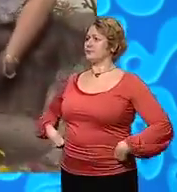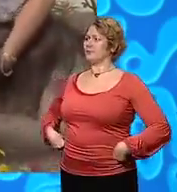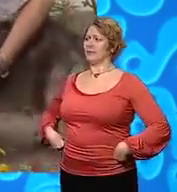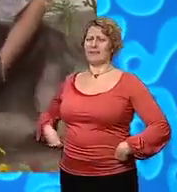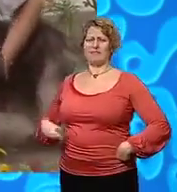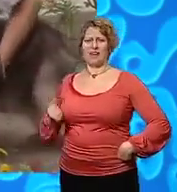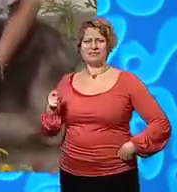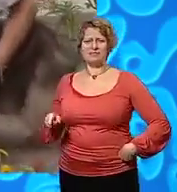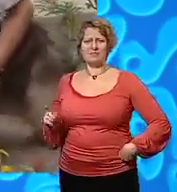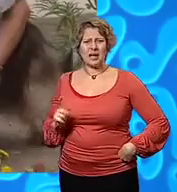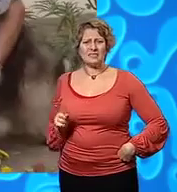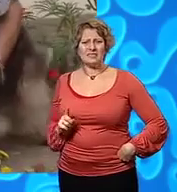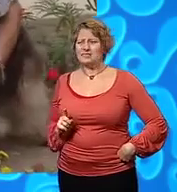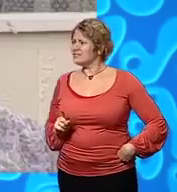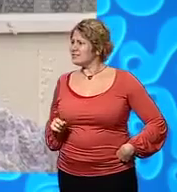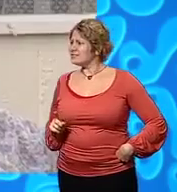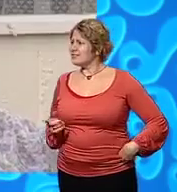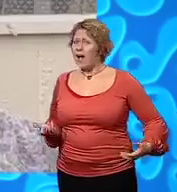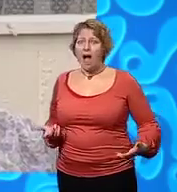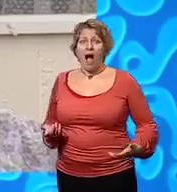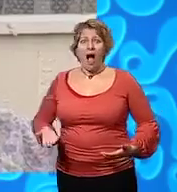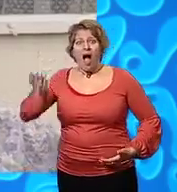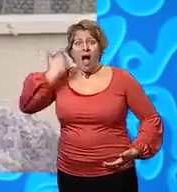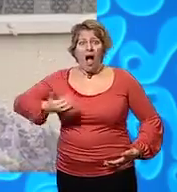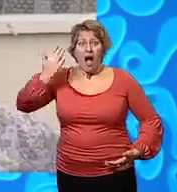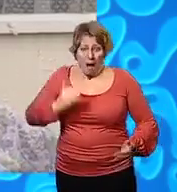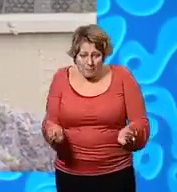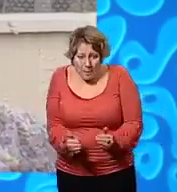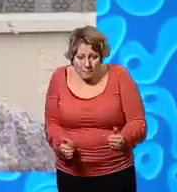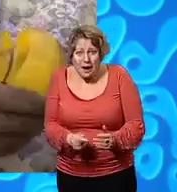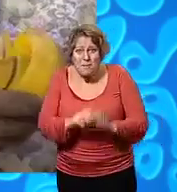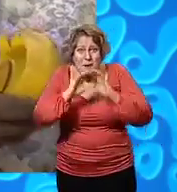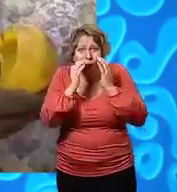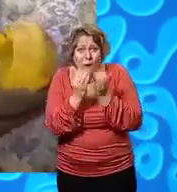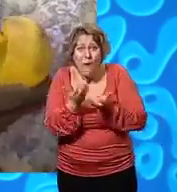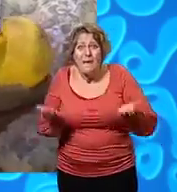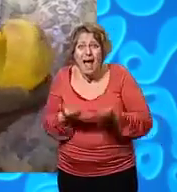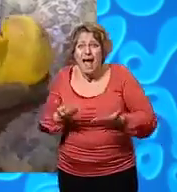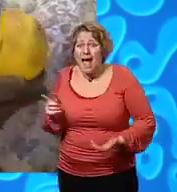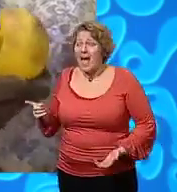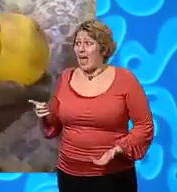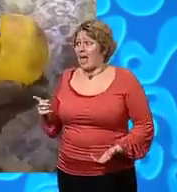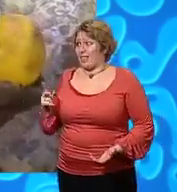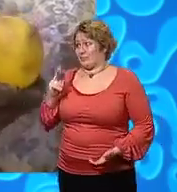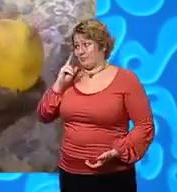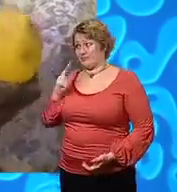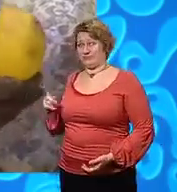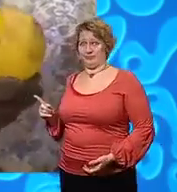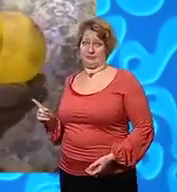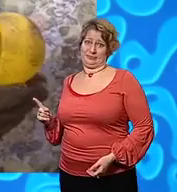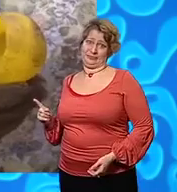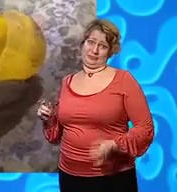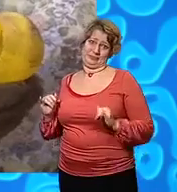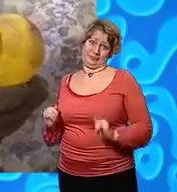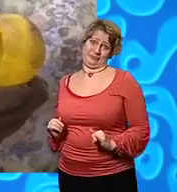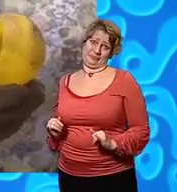"Wherever did you find this?" "It's the ball she used to play with when she was a puppy." "Look at the state